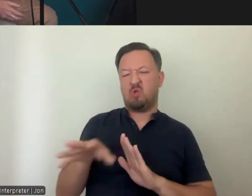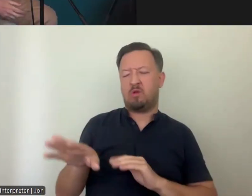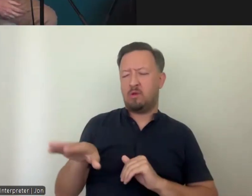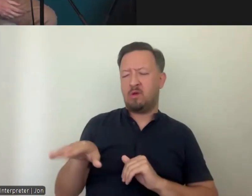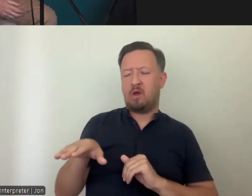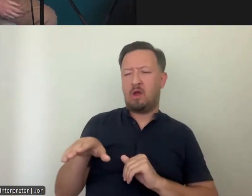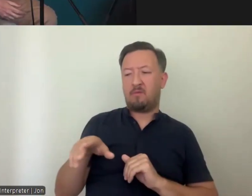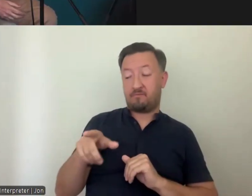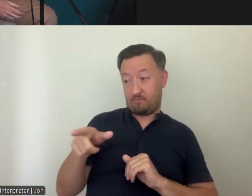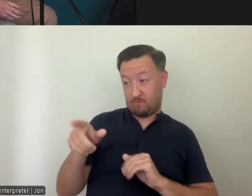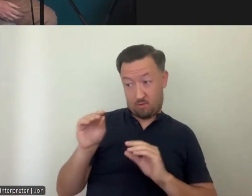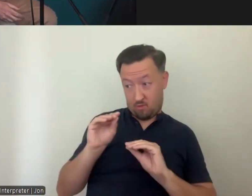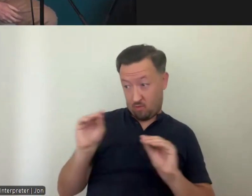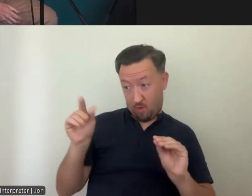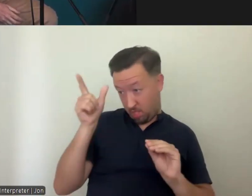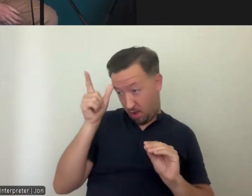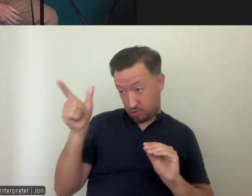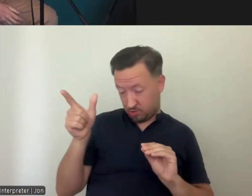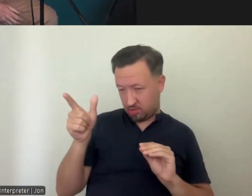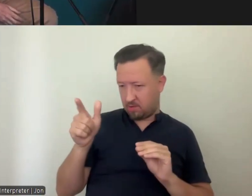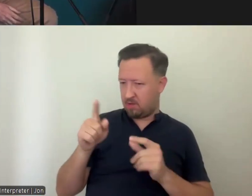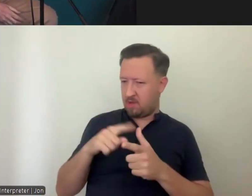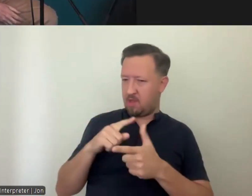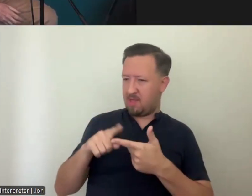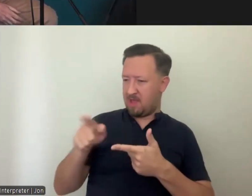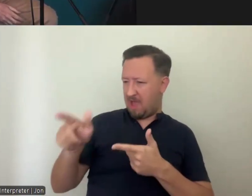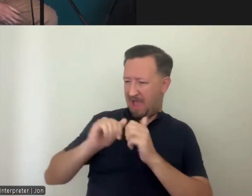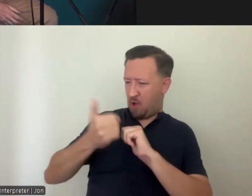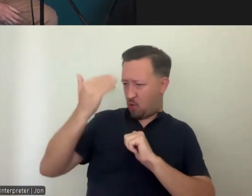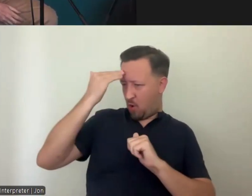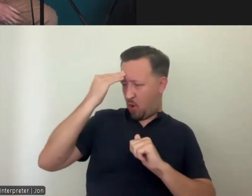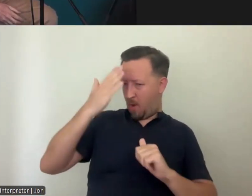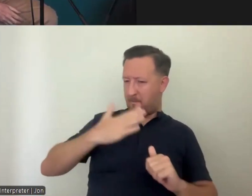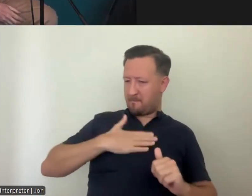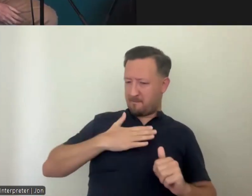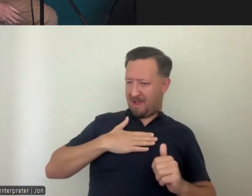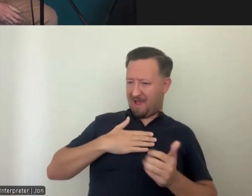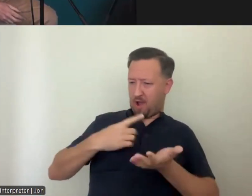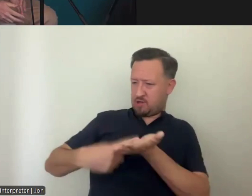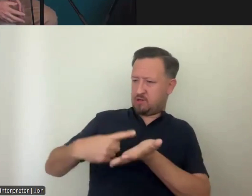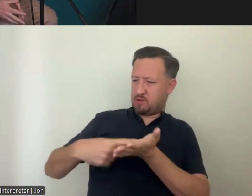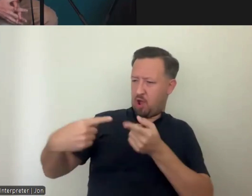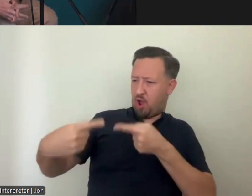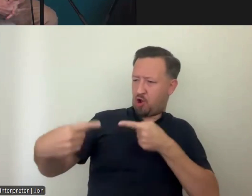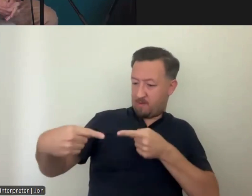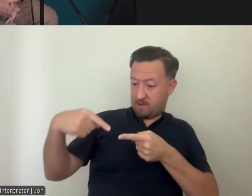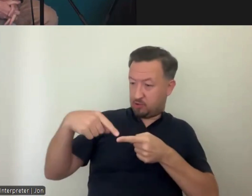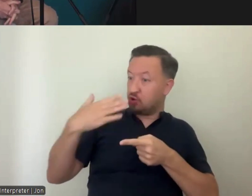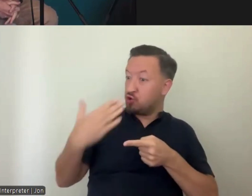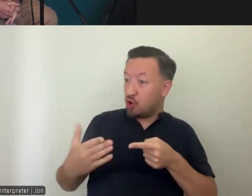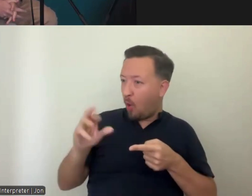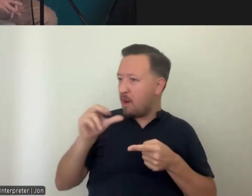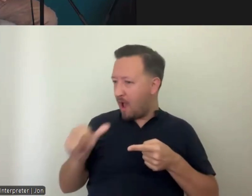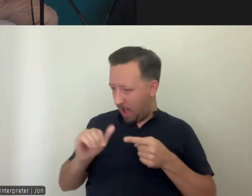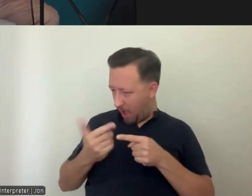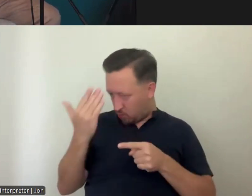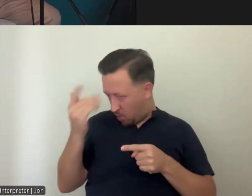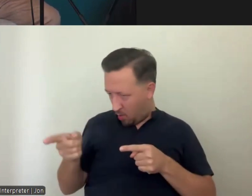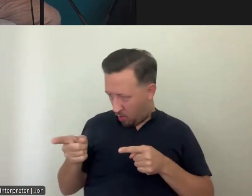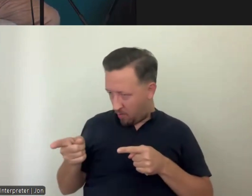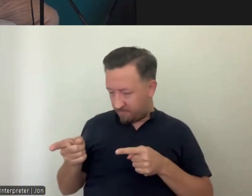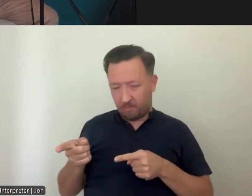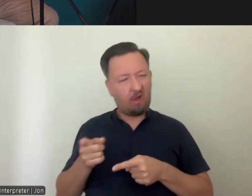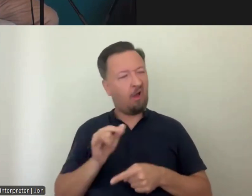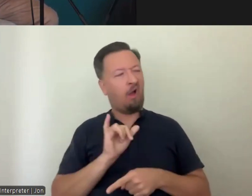if you don't know logic, how would you know that my argument is a good one? And the student said, oh, right. So there